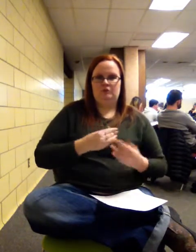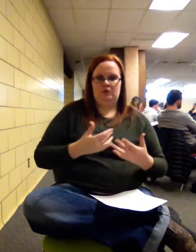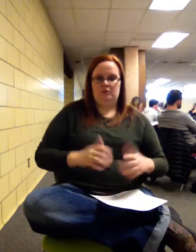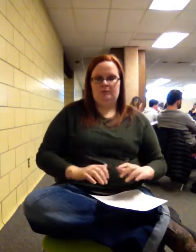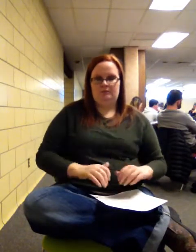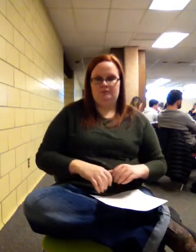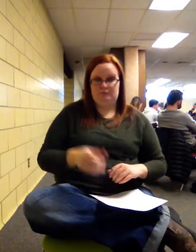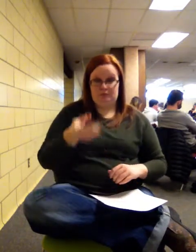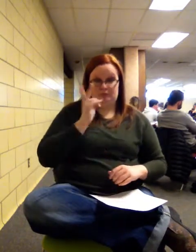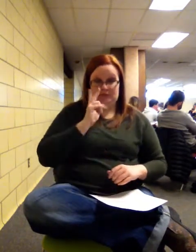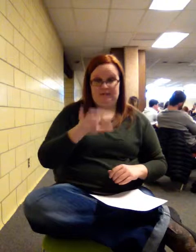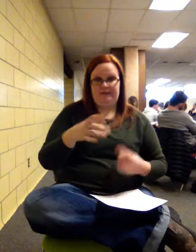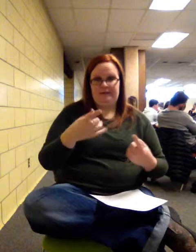you see that happening in the marketplace a lot.